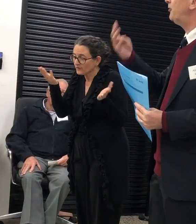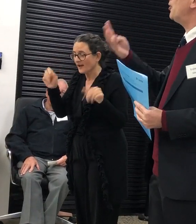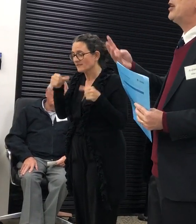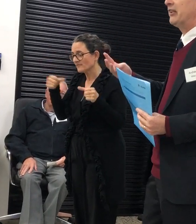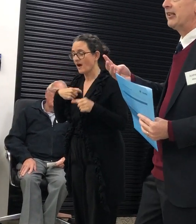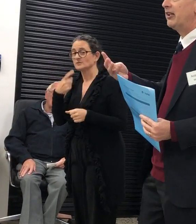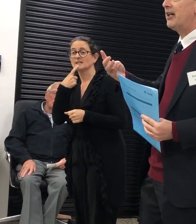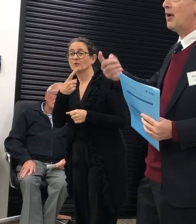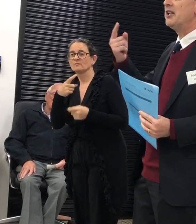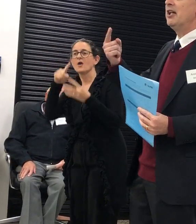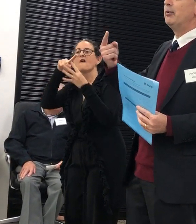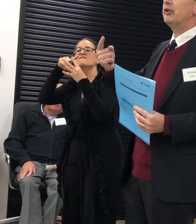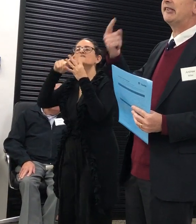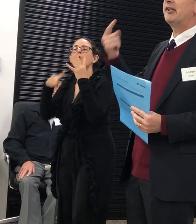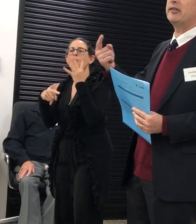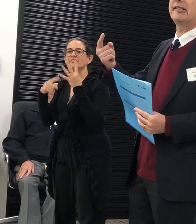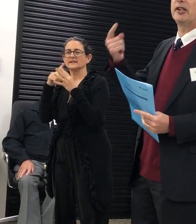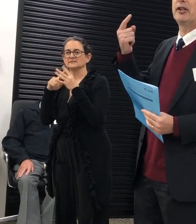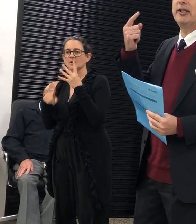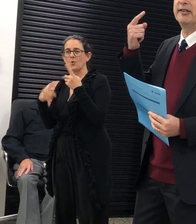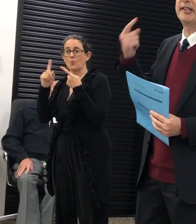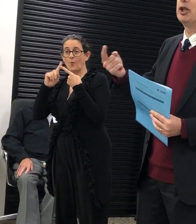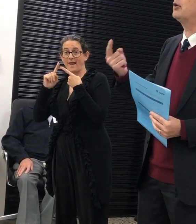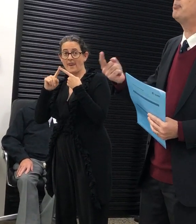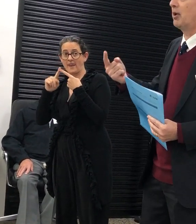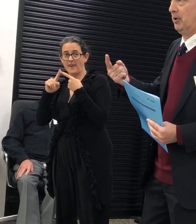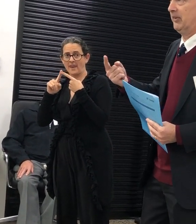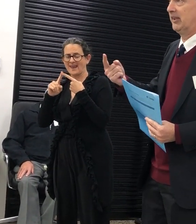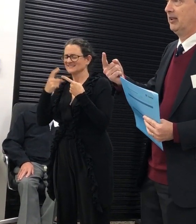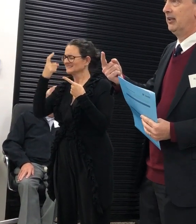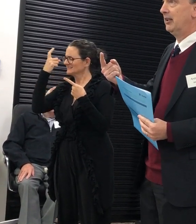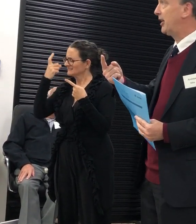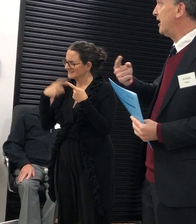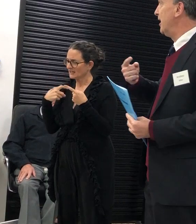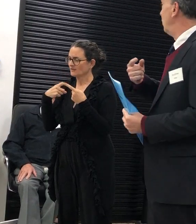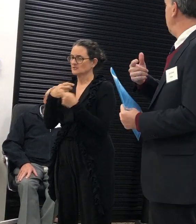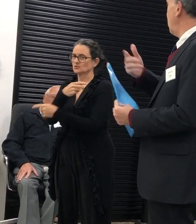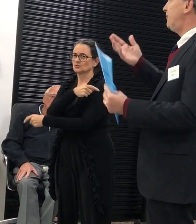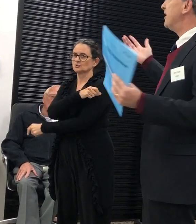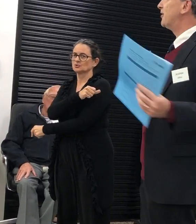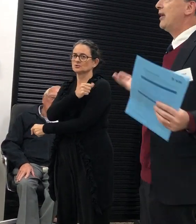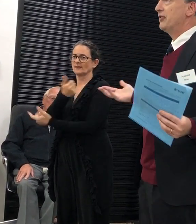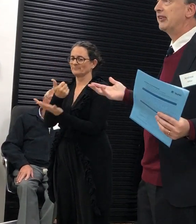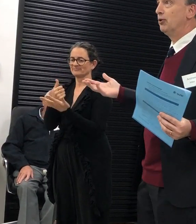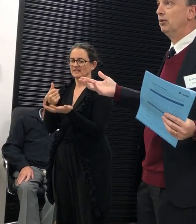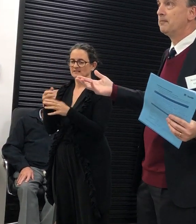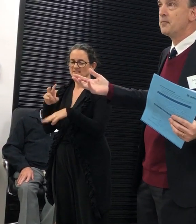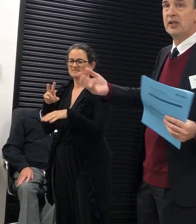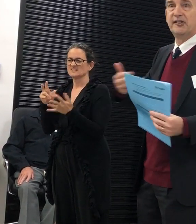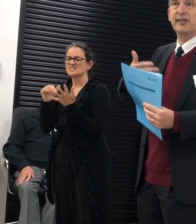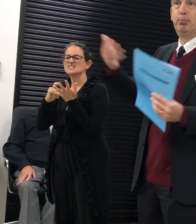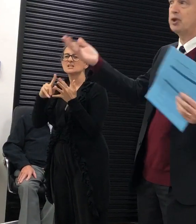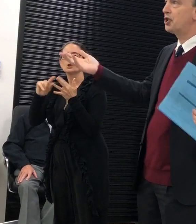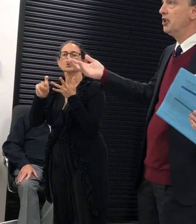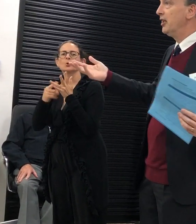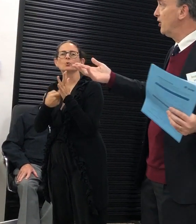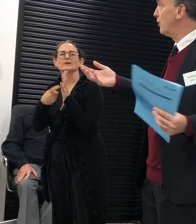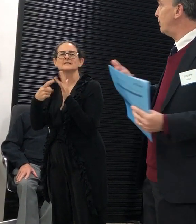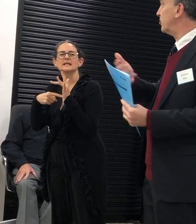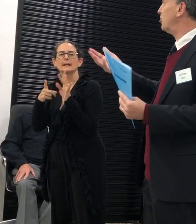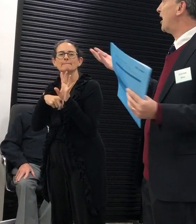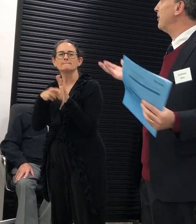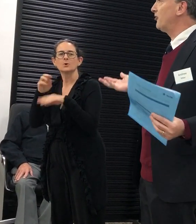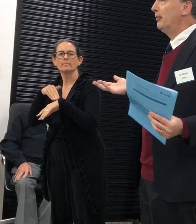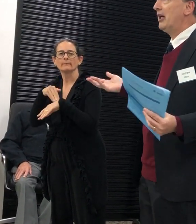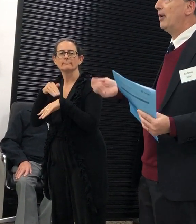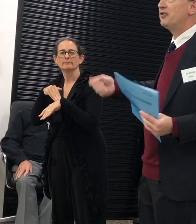you. He said, look, 4 things, okay? 1, we've got serious security problems, okay? We've got no fence around the school. It's just bush.